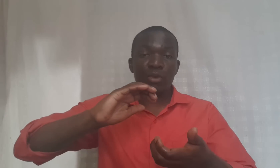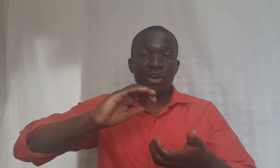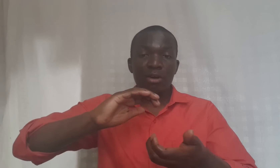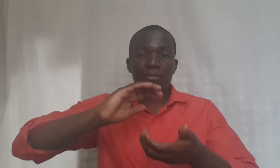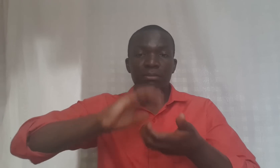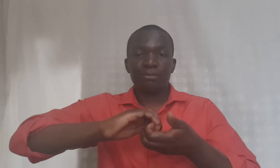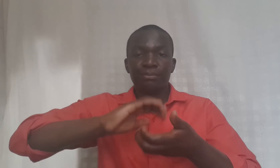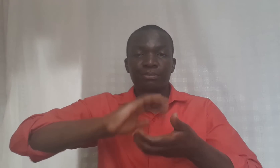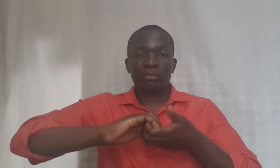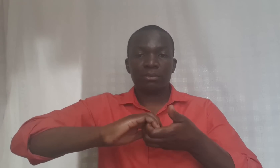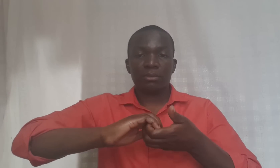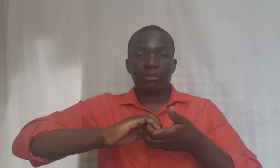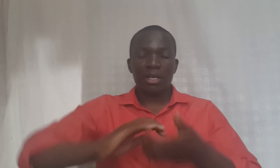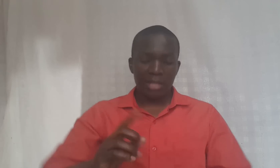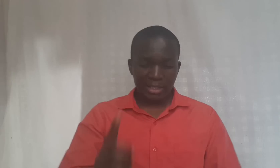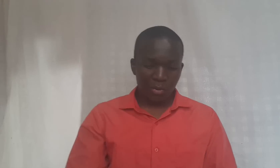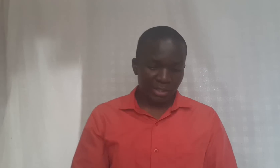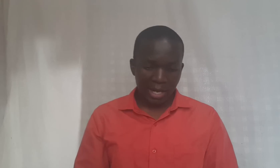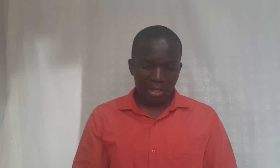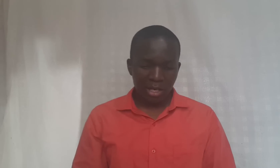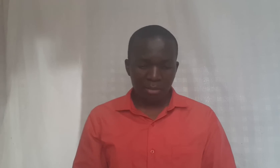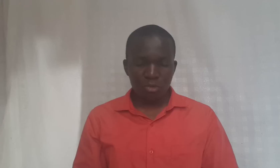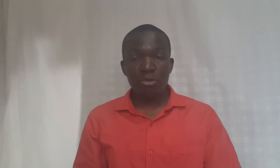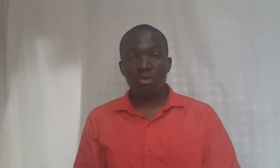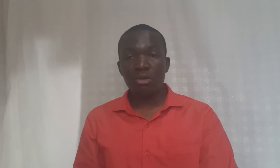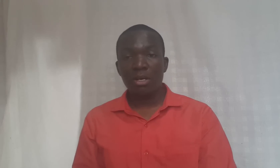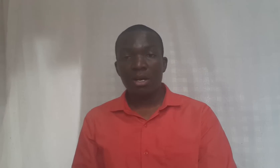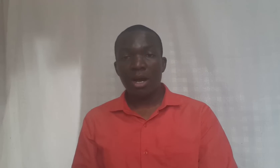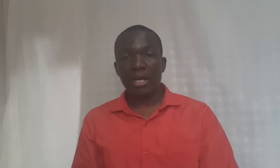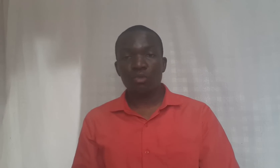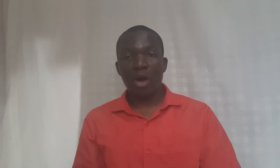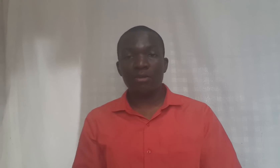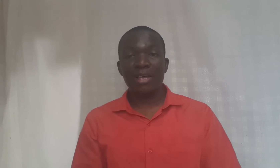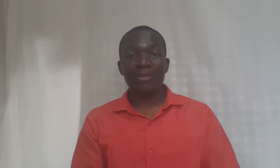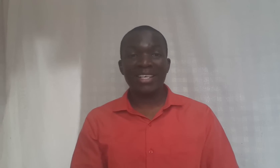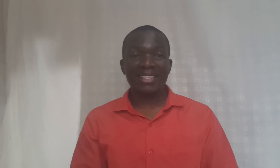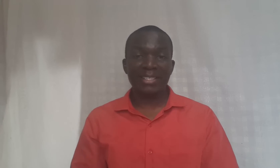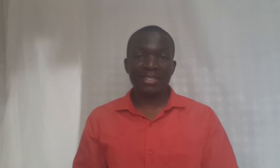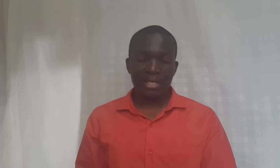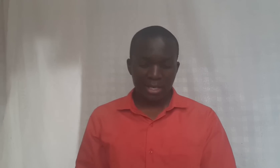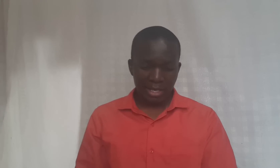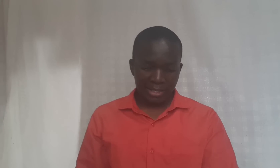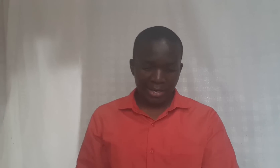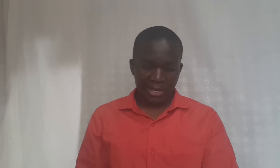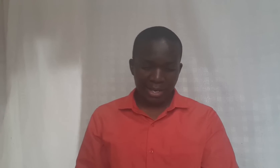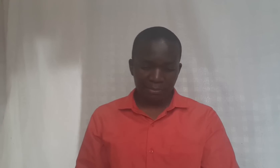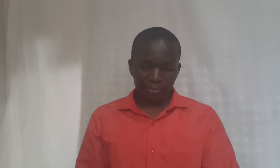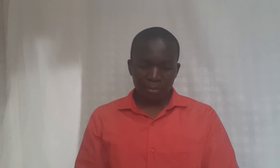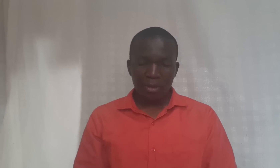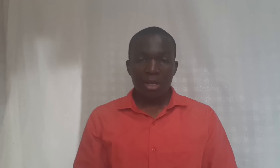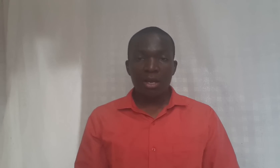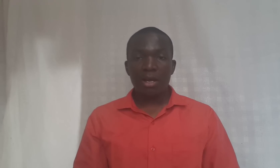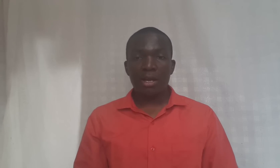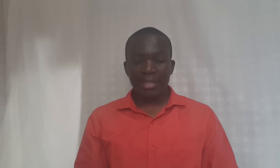go. That's how we sign Buruburu as one of the places in Kenya. The